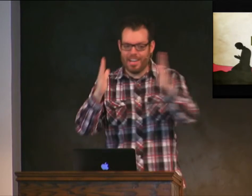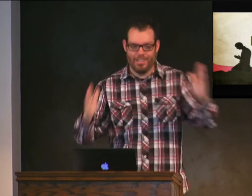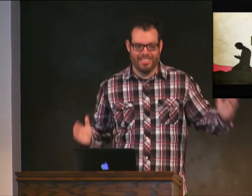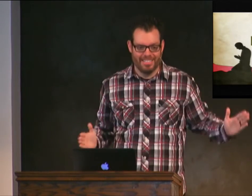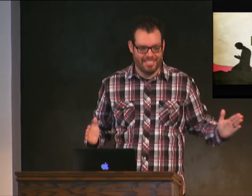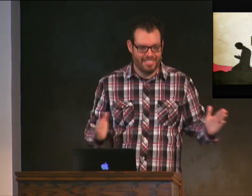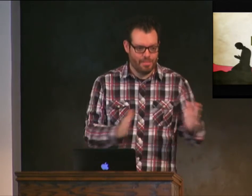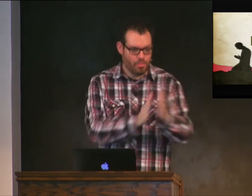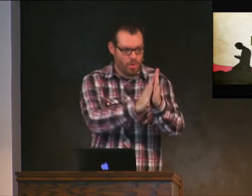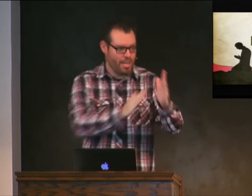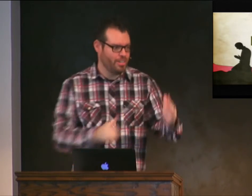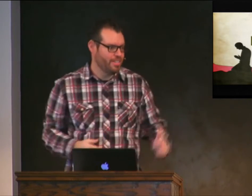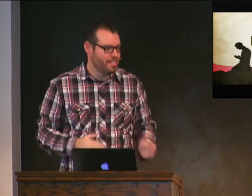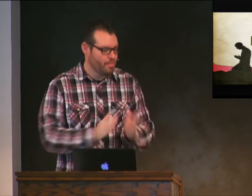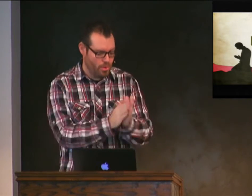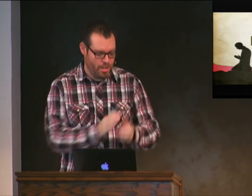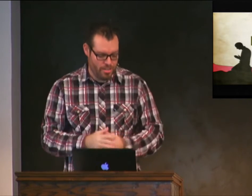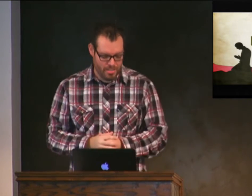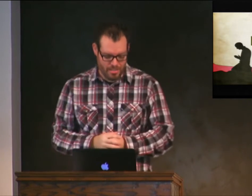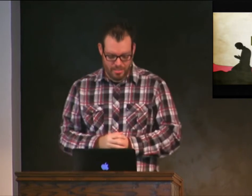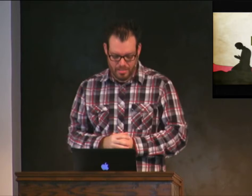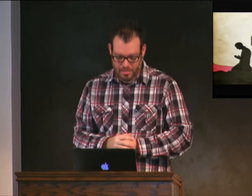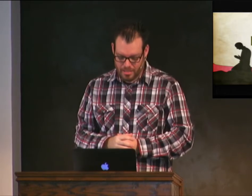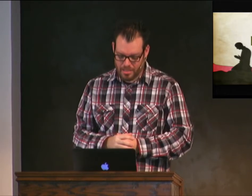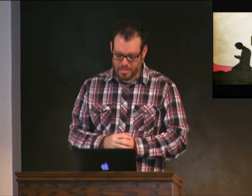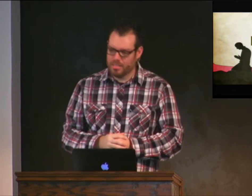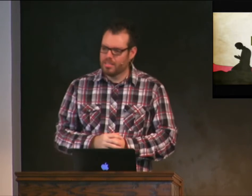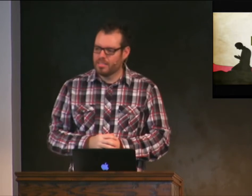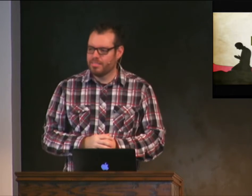is prayer. Prayer. Prayer.